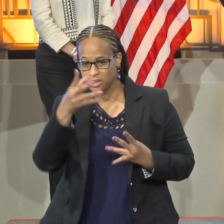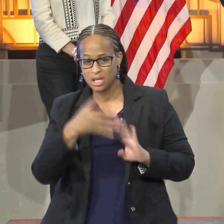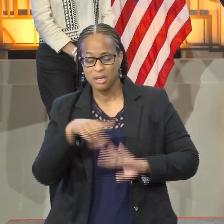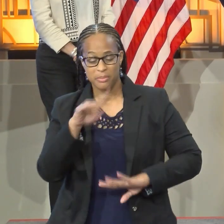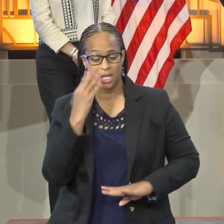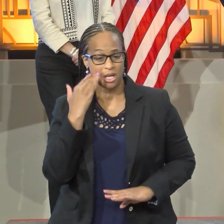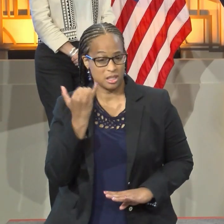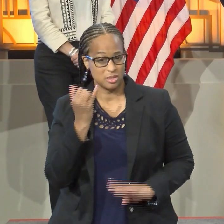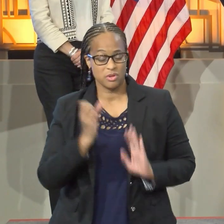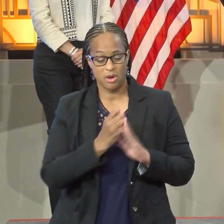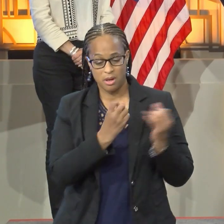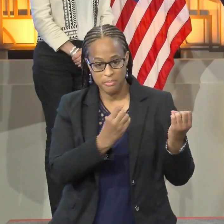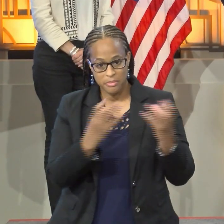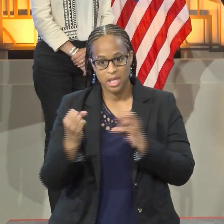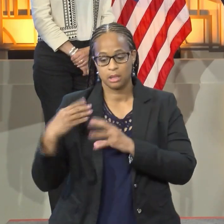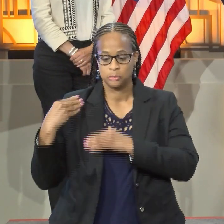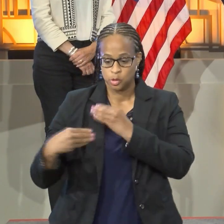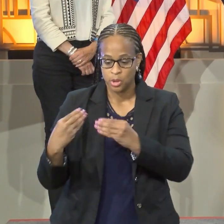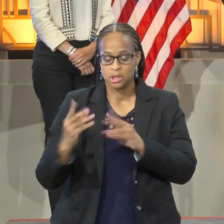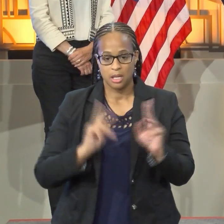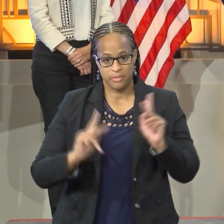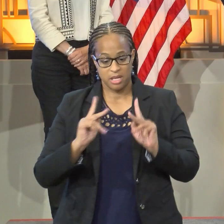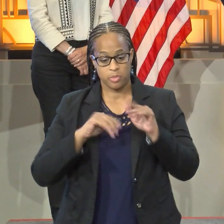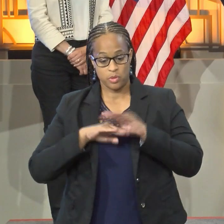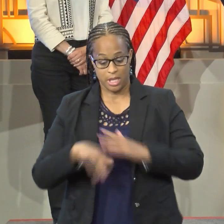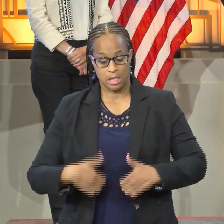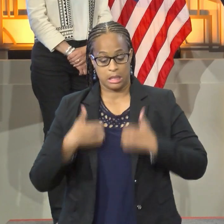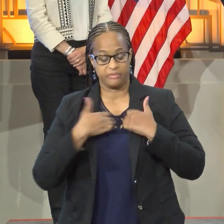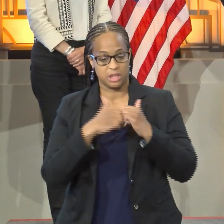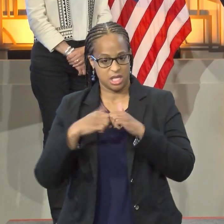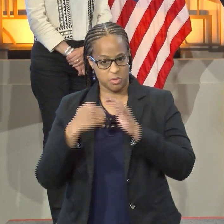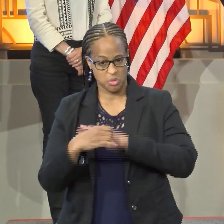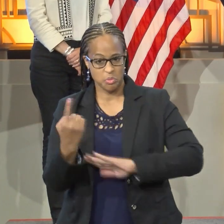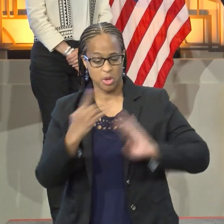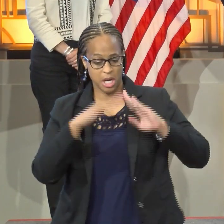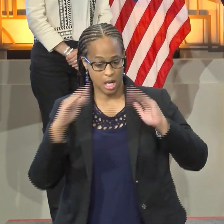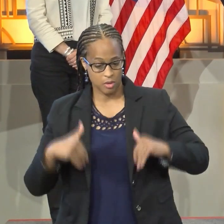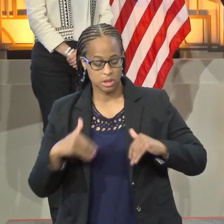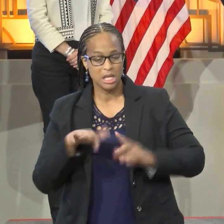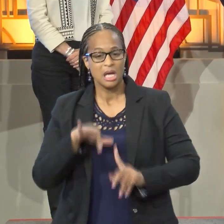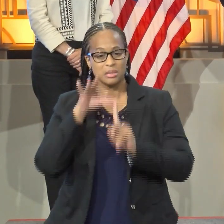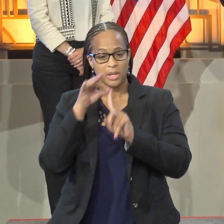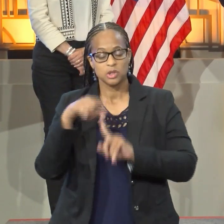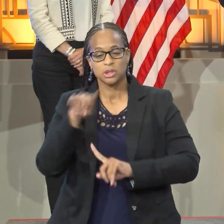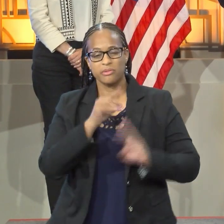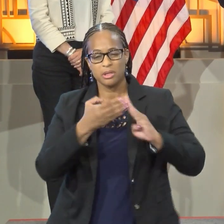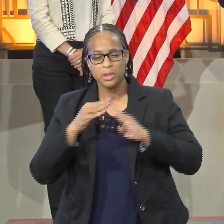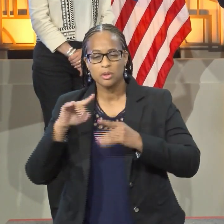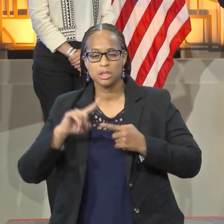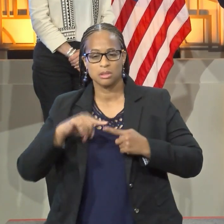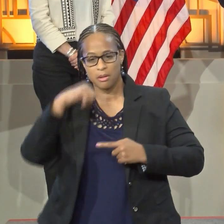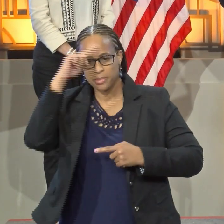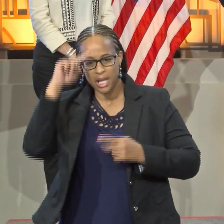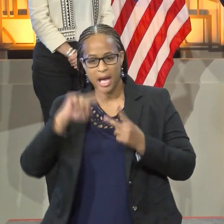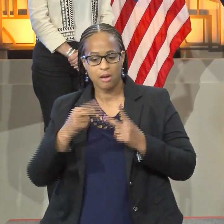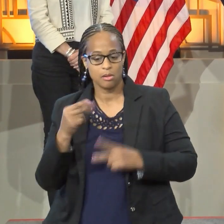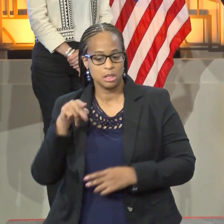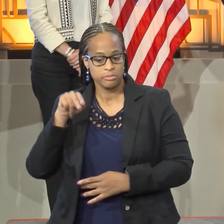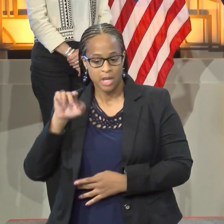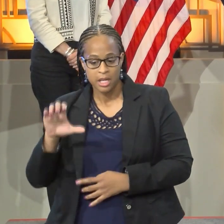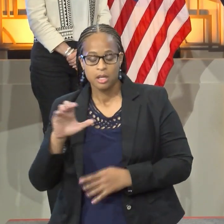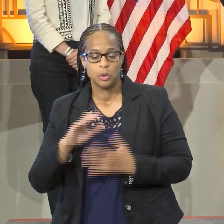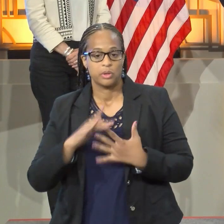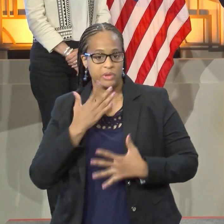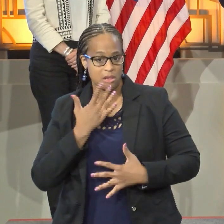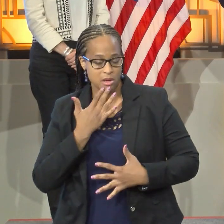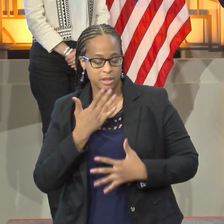multiple generations and families in our community, especially in communities of color. There are multiple generations.